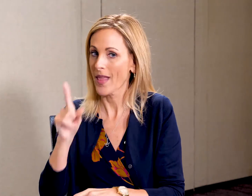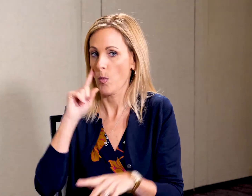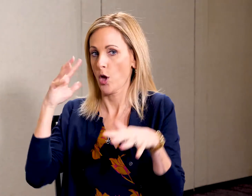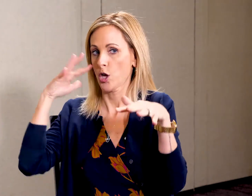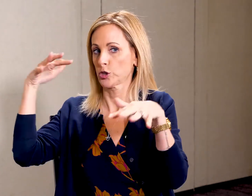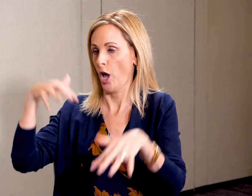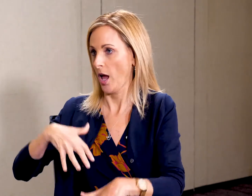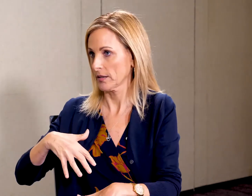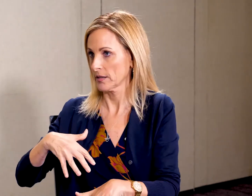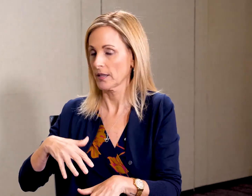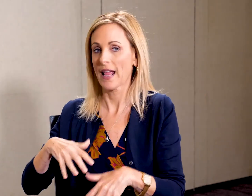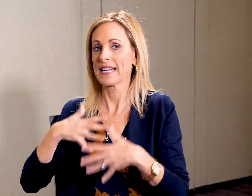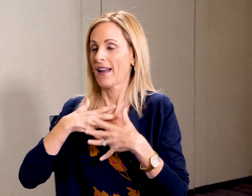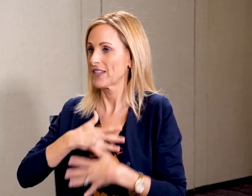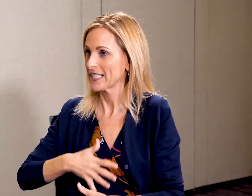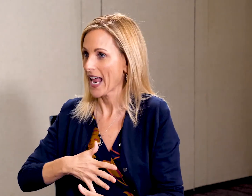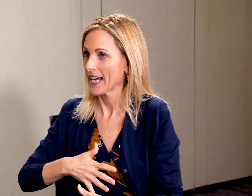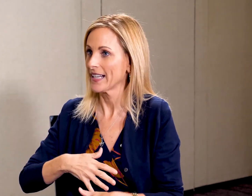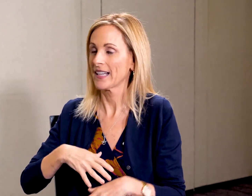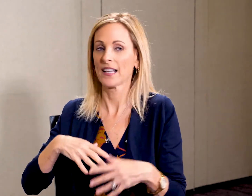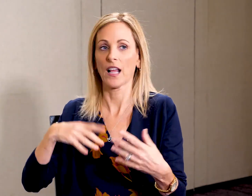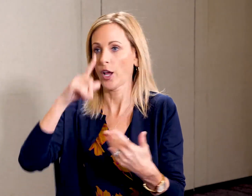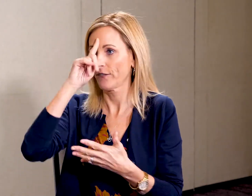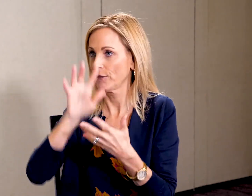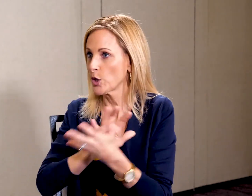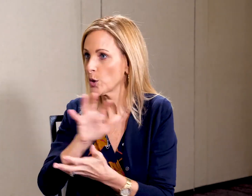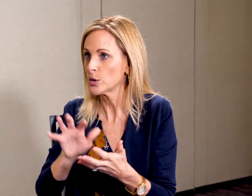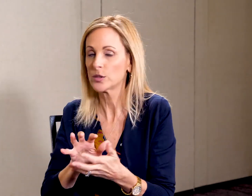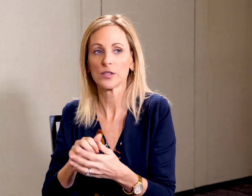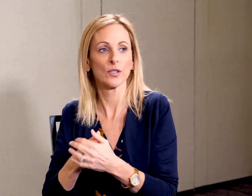as you said, they were shocked, obviously. They were confused.